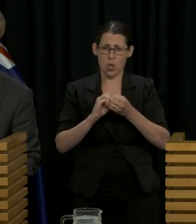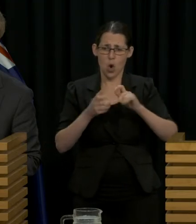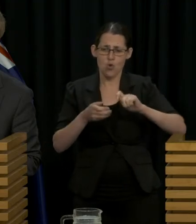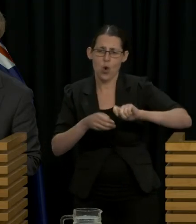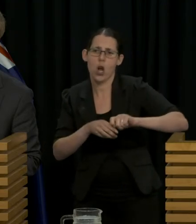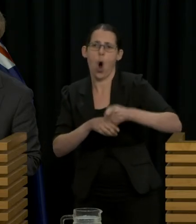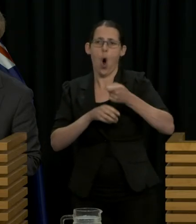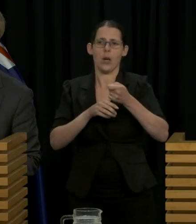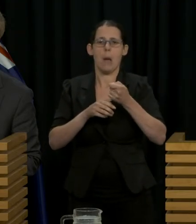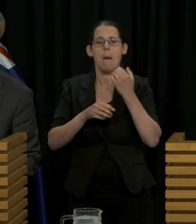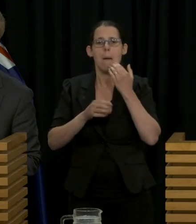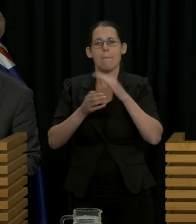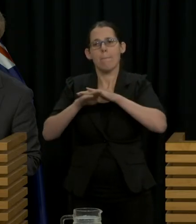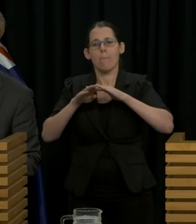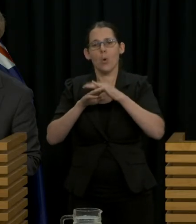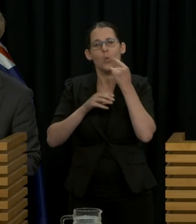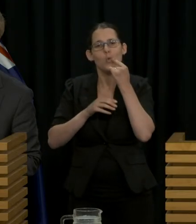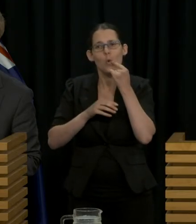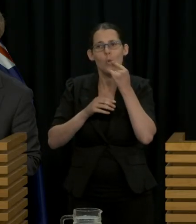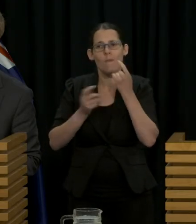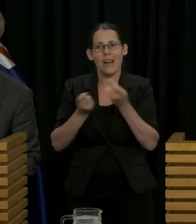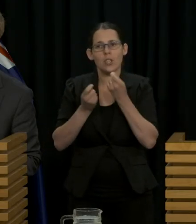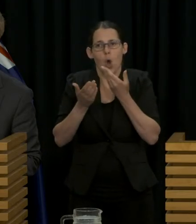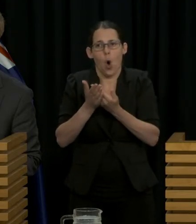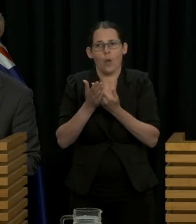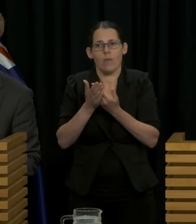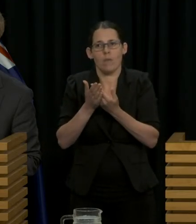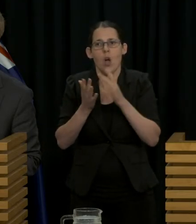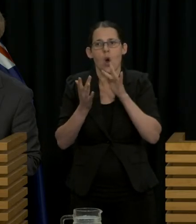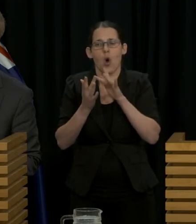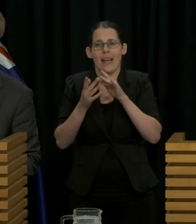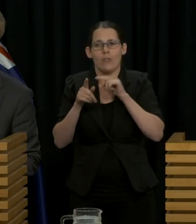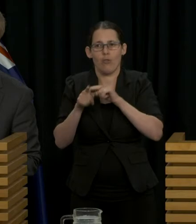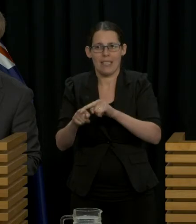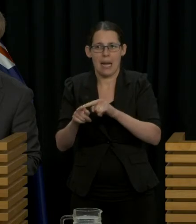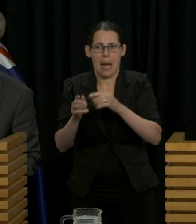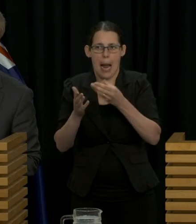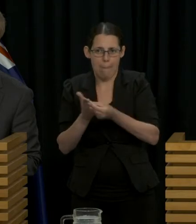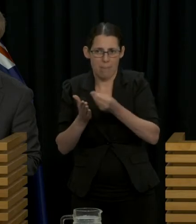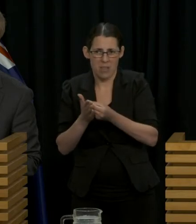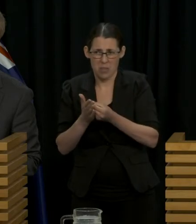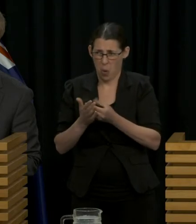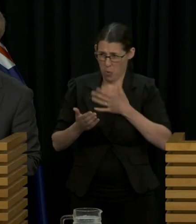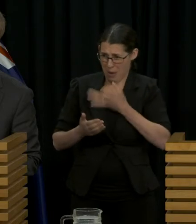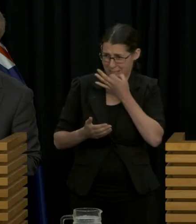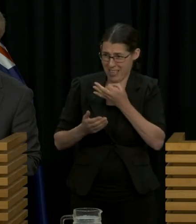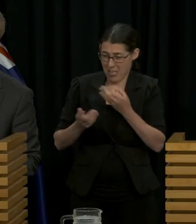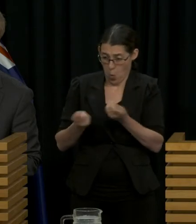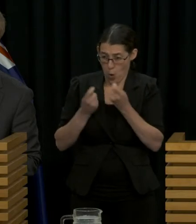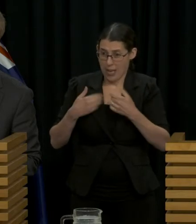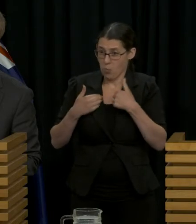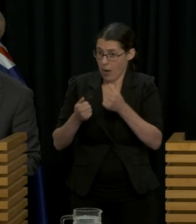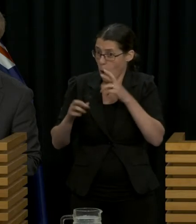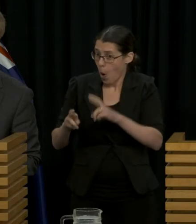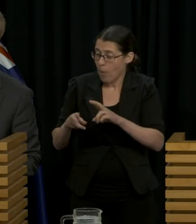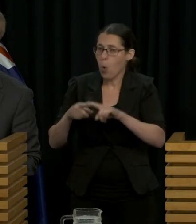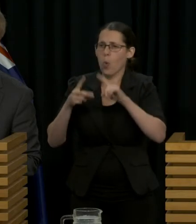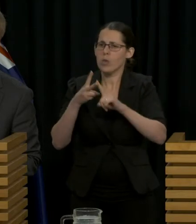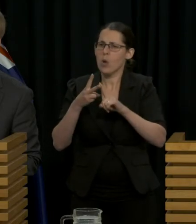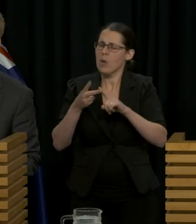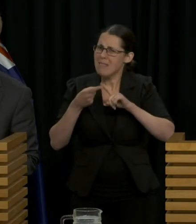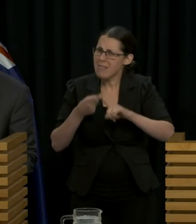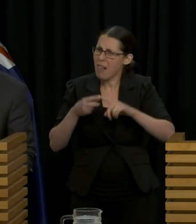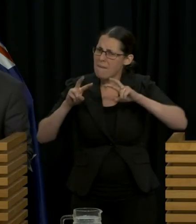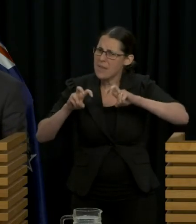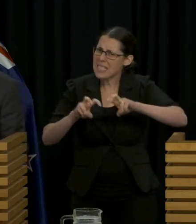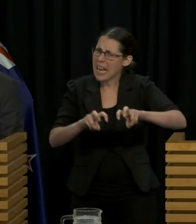my question is it working as effectively as previously hoped? And also, are you still investigating the likes of a COVID card for those who may not be able to